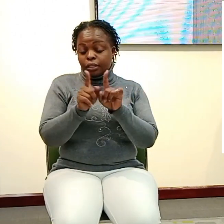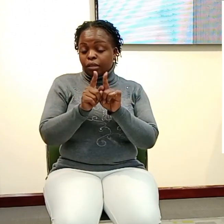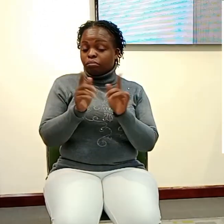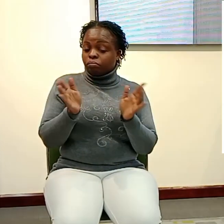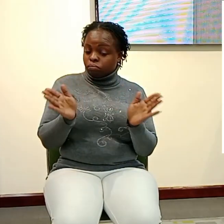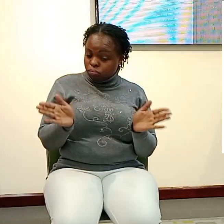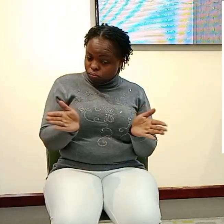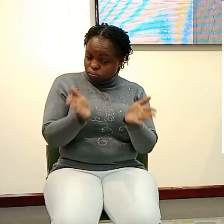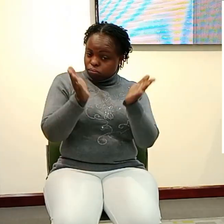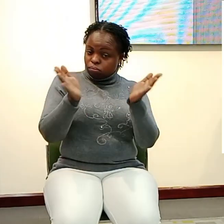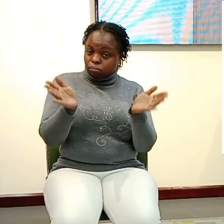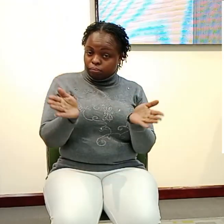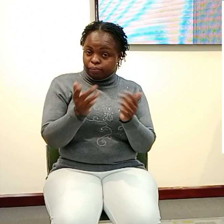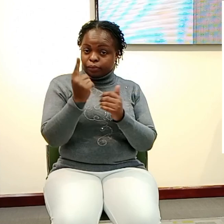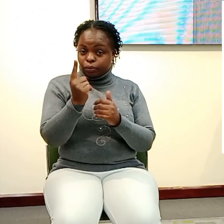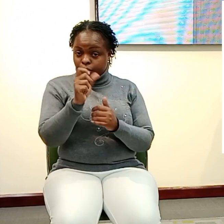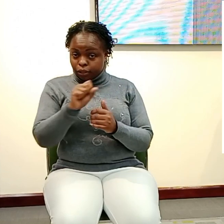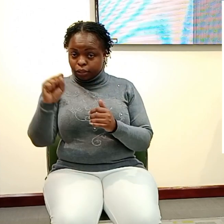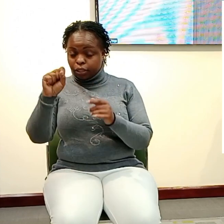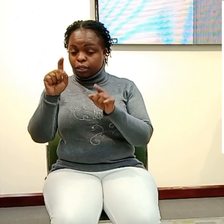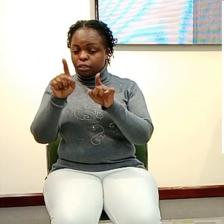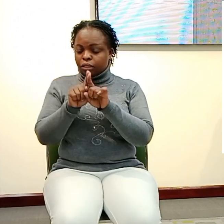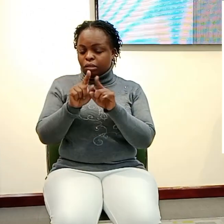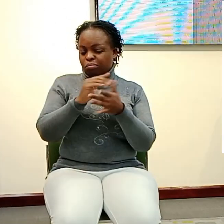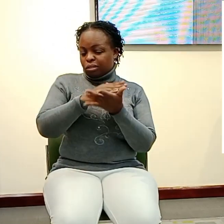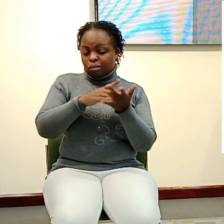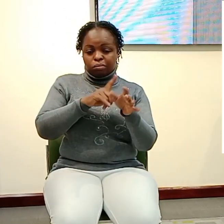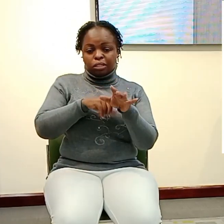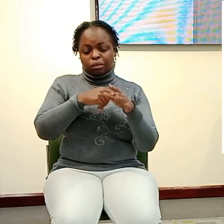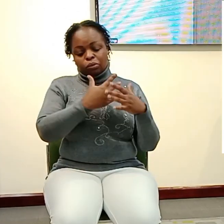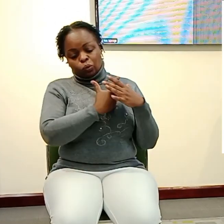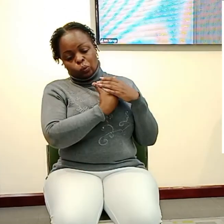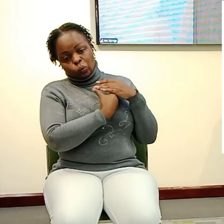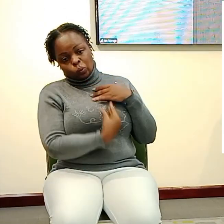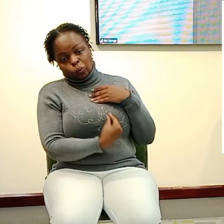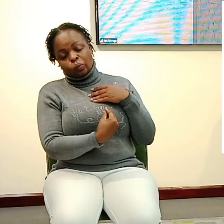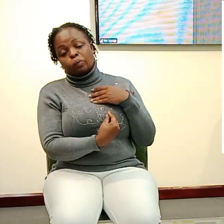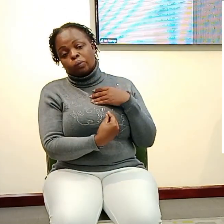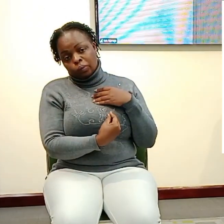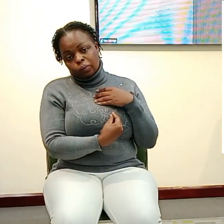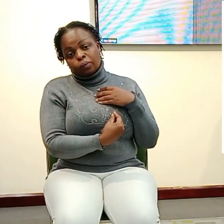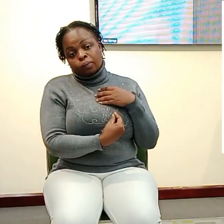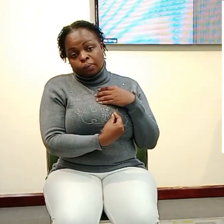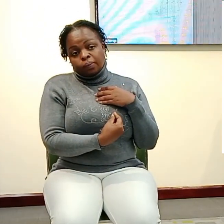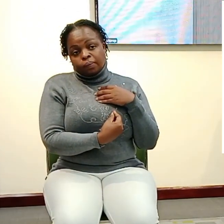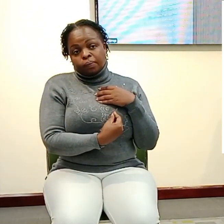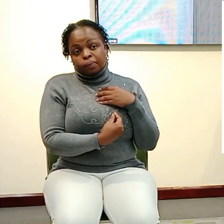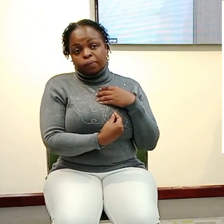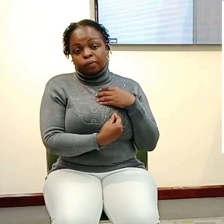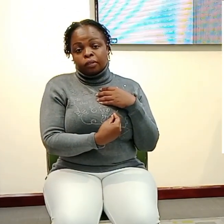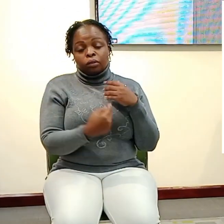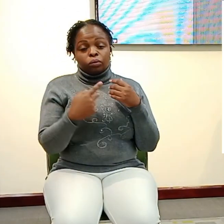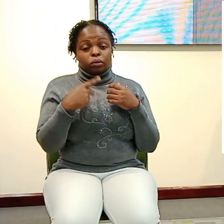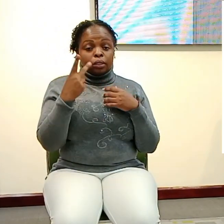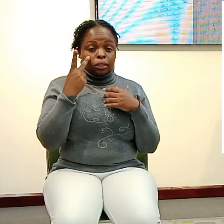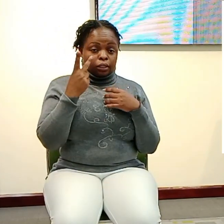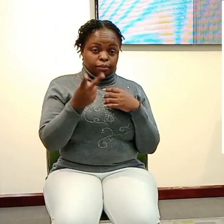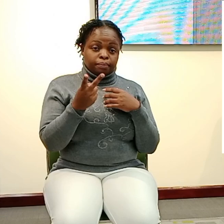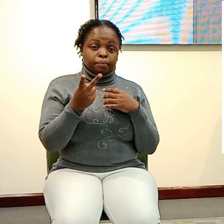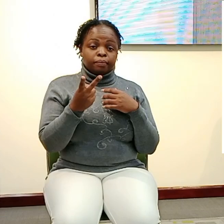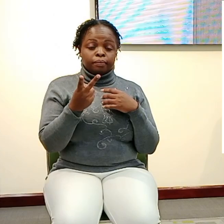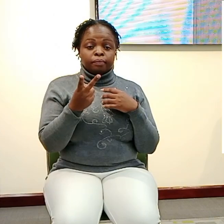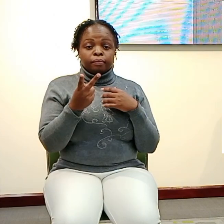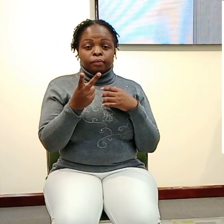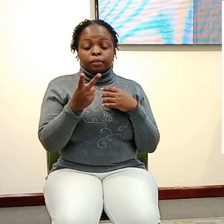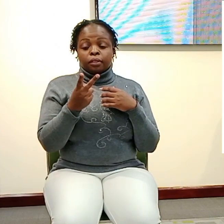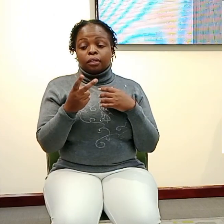side and incredibly discouraging on the other side. We're seeing bright